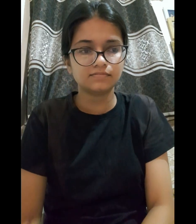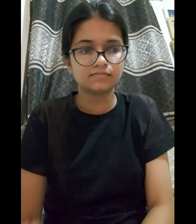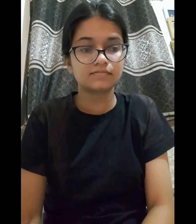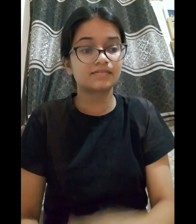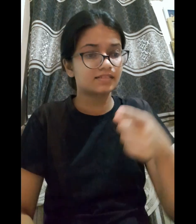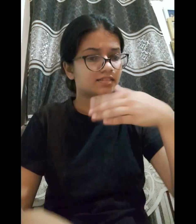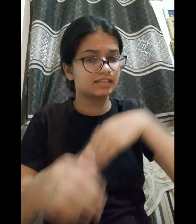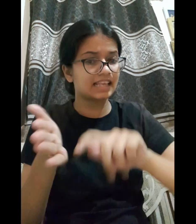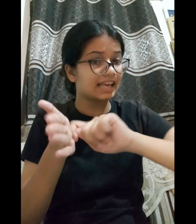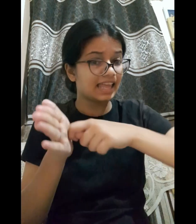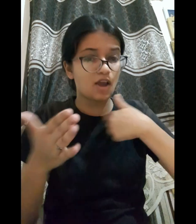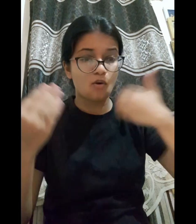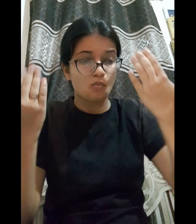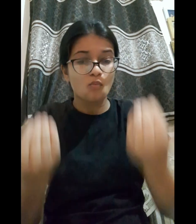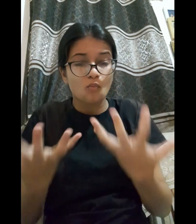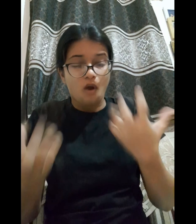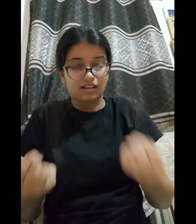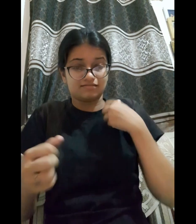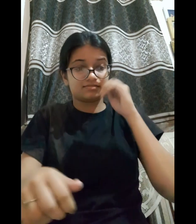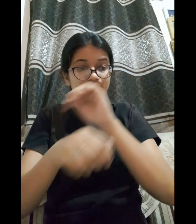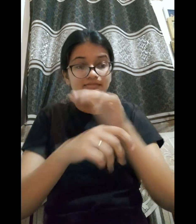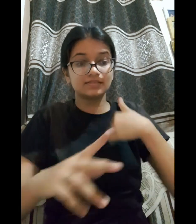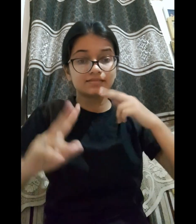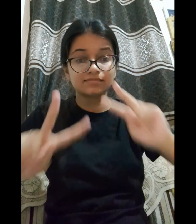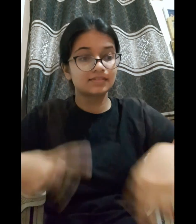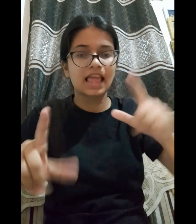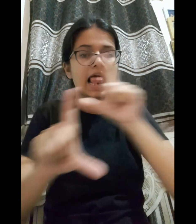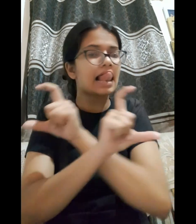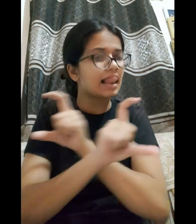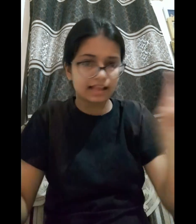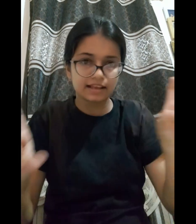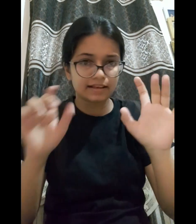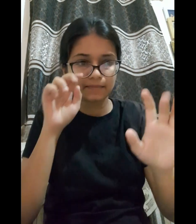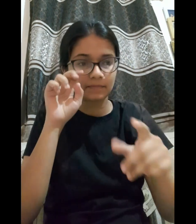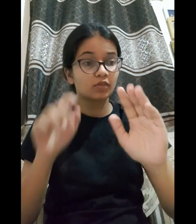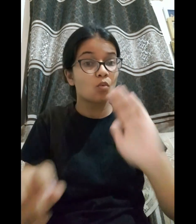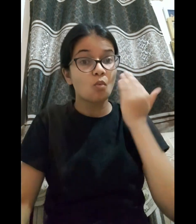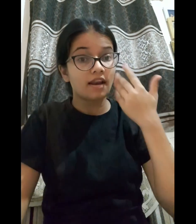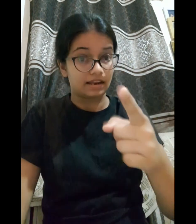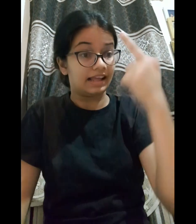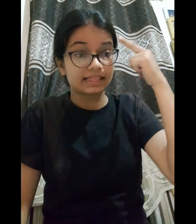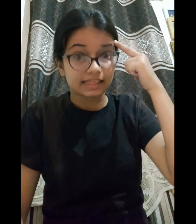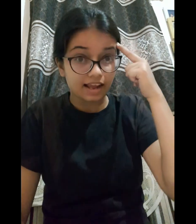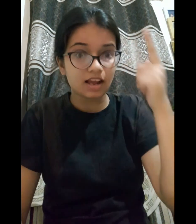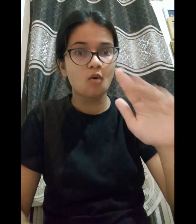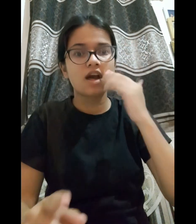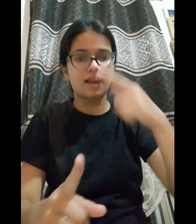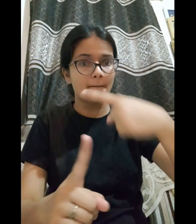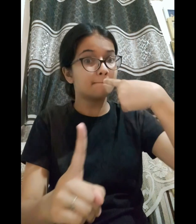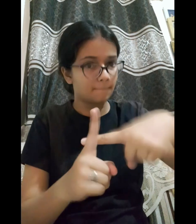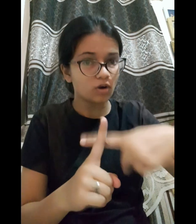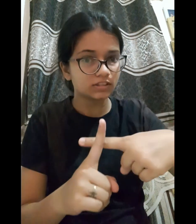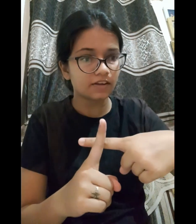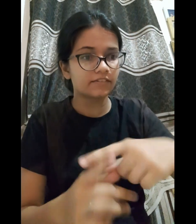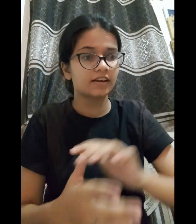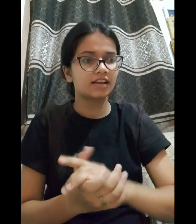So the key message that I'm going to give you are very clear. When you think you are positive, when